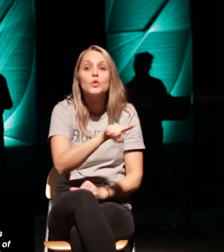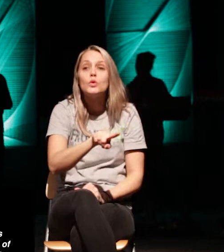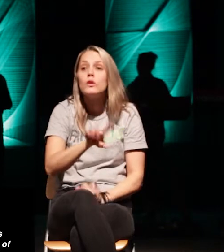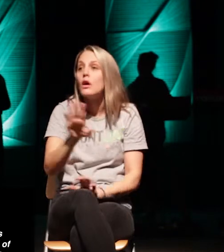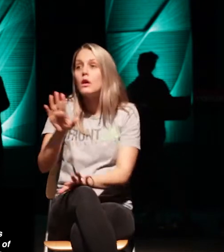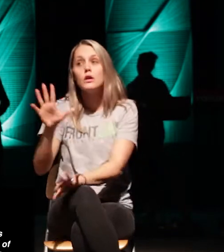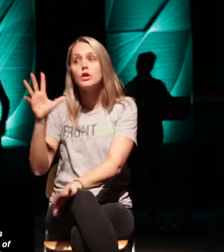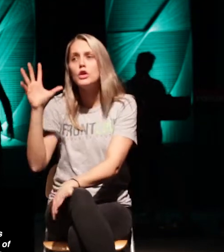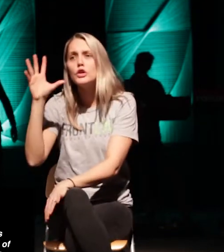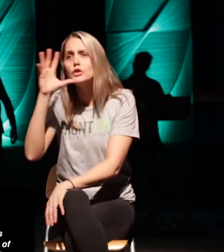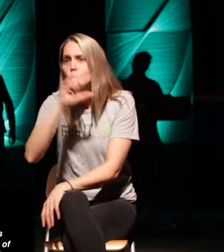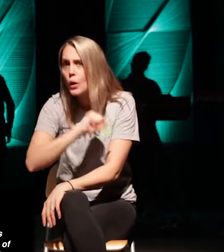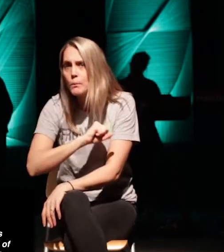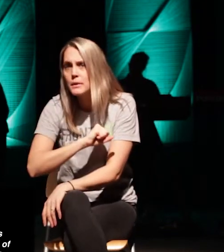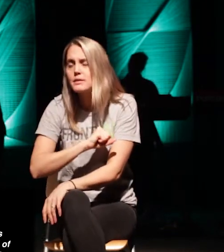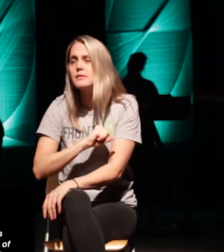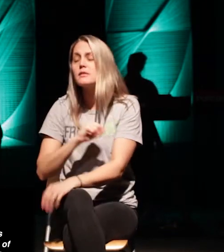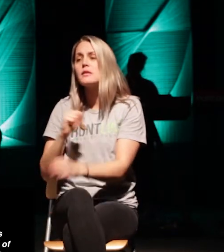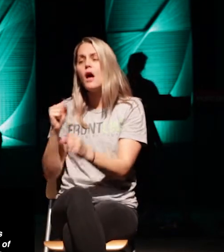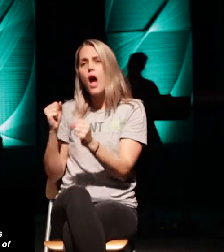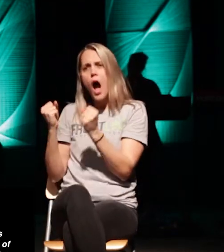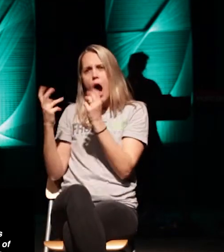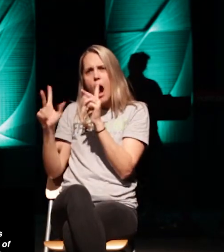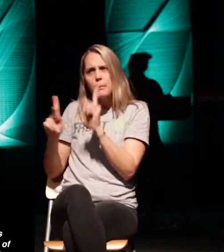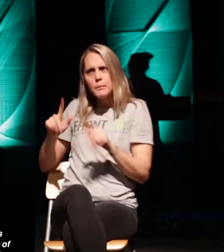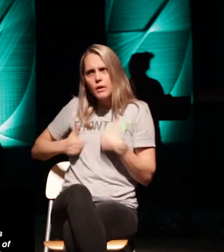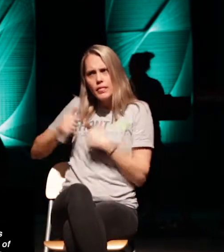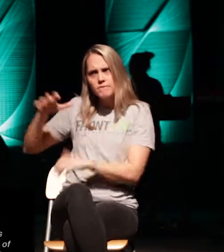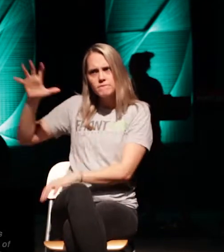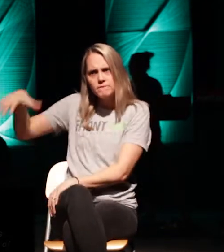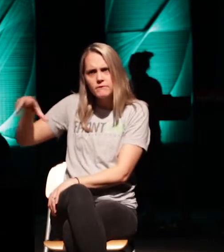How many people were in the city of Nineveh? Do you guys remember?